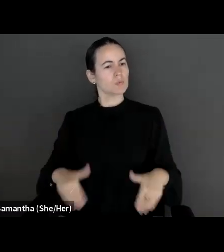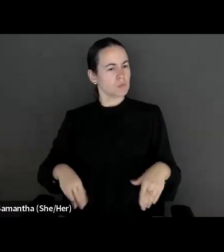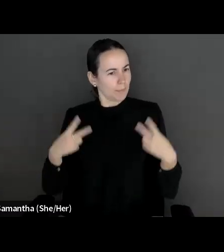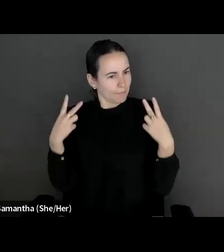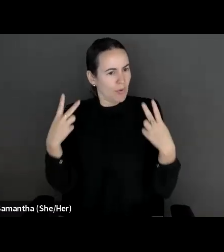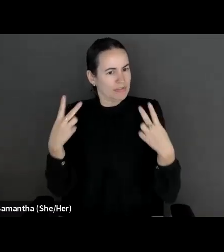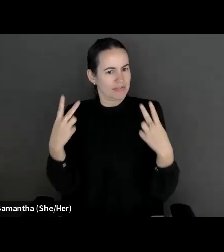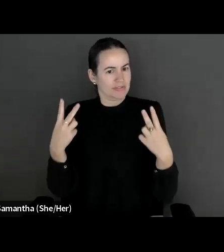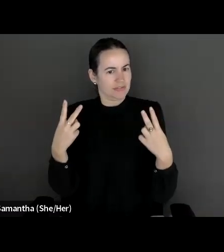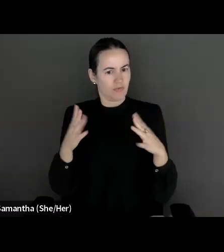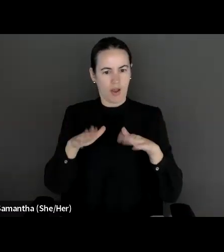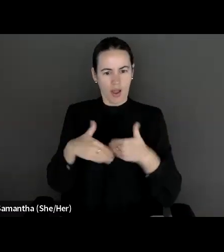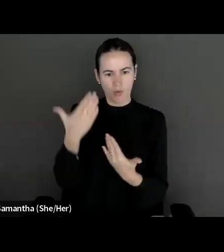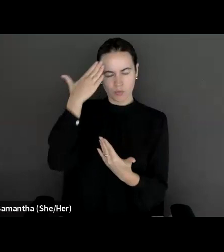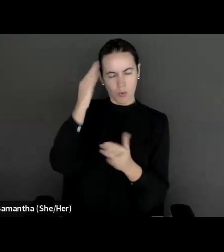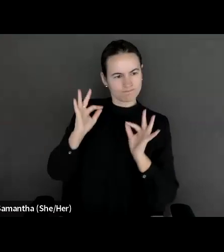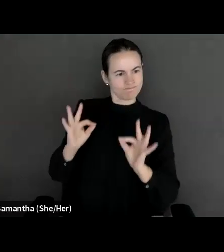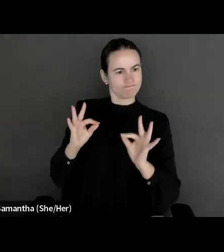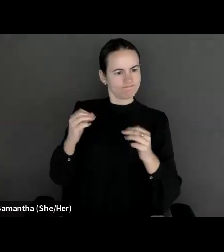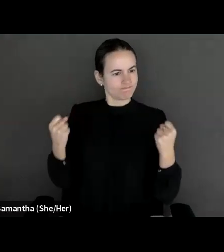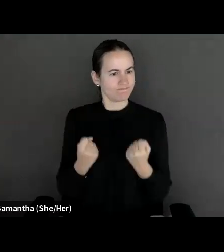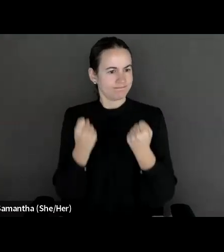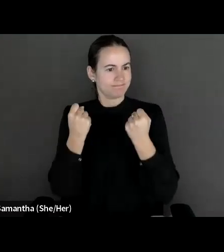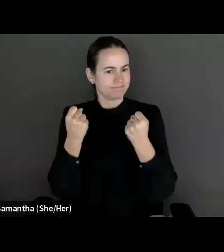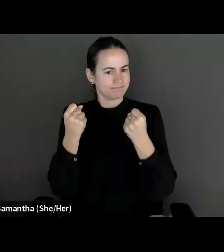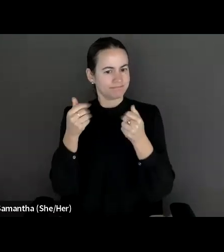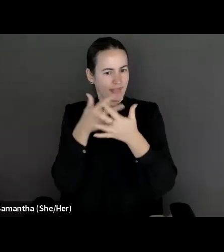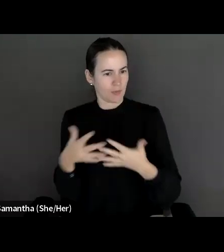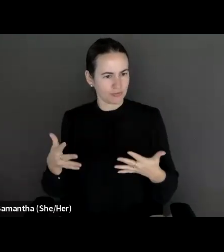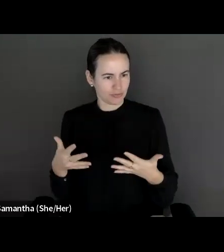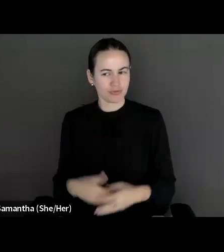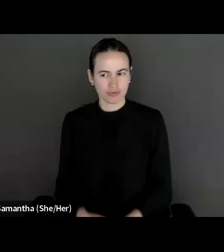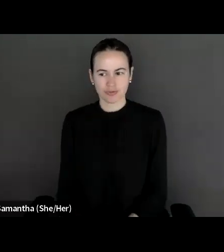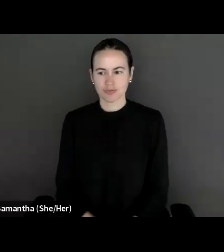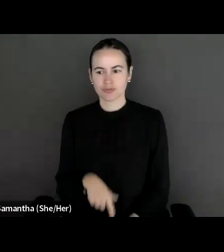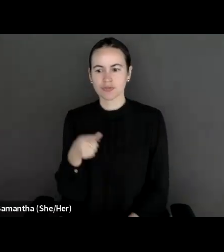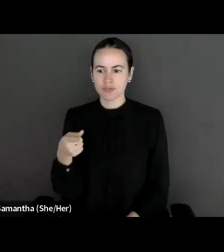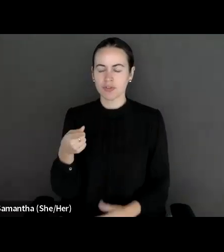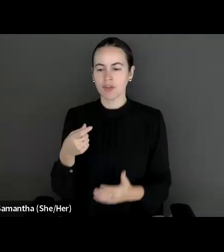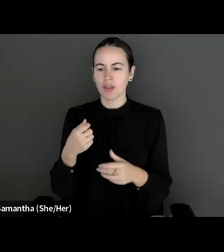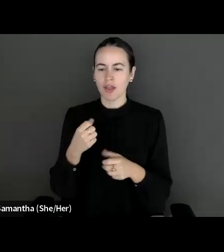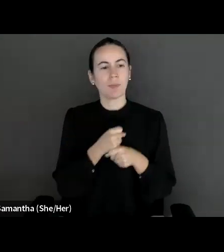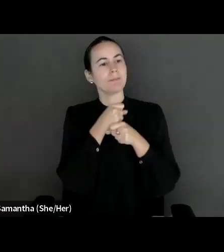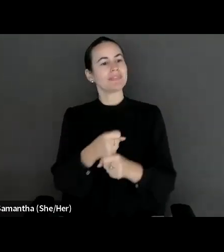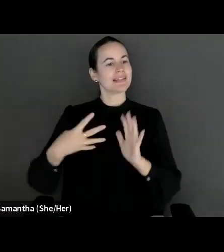of productive performances because they represent the test construct to raters.